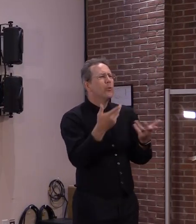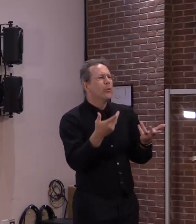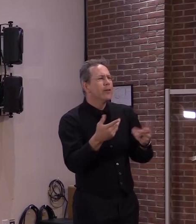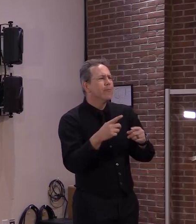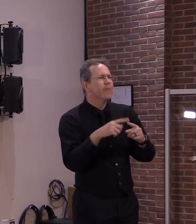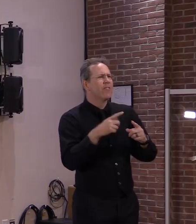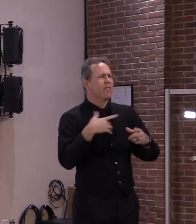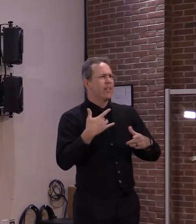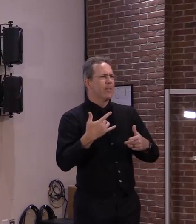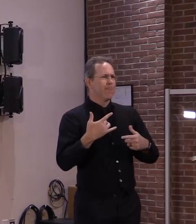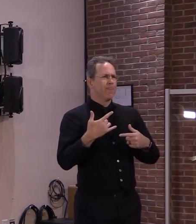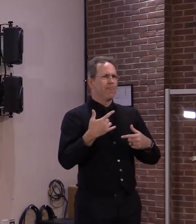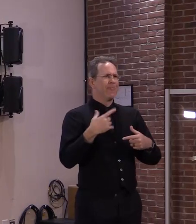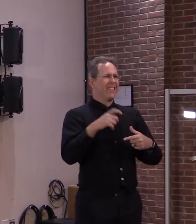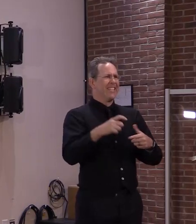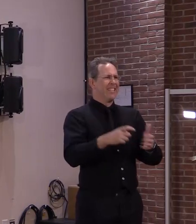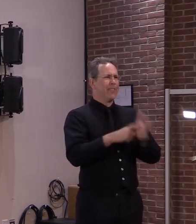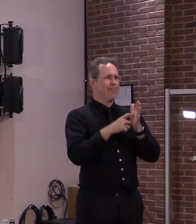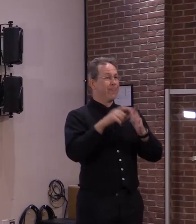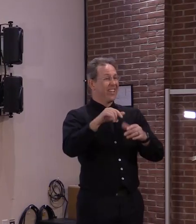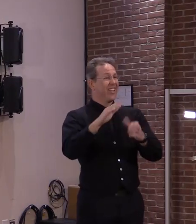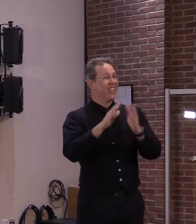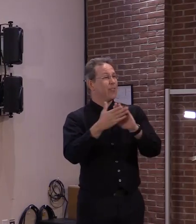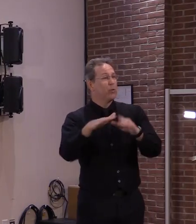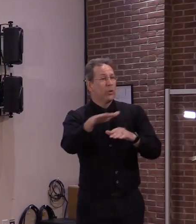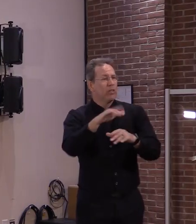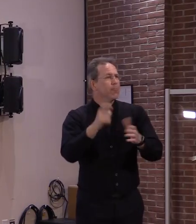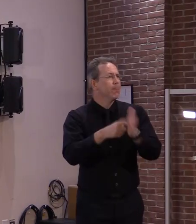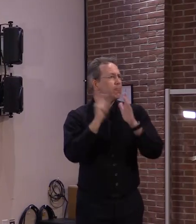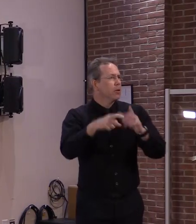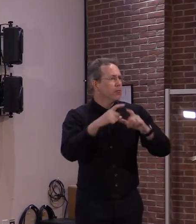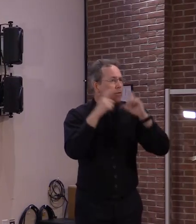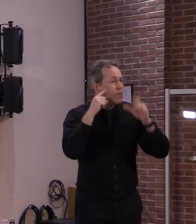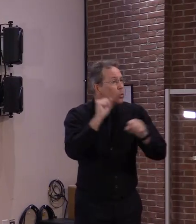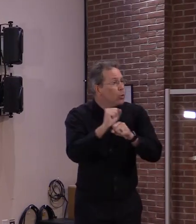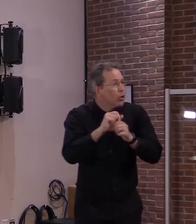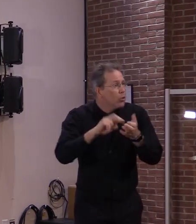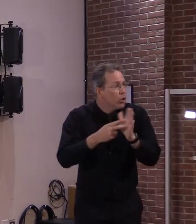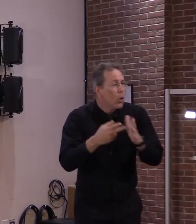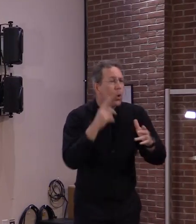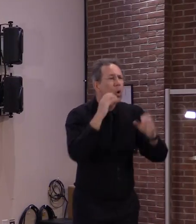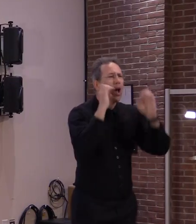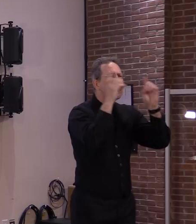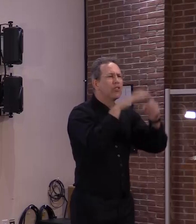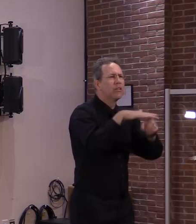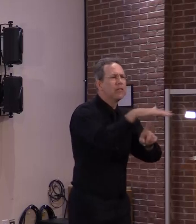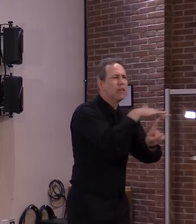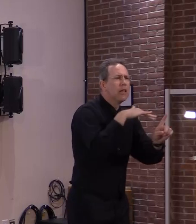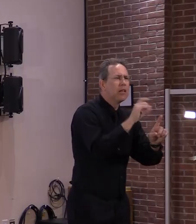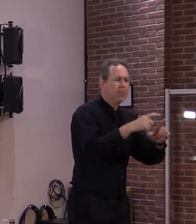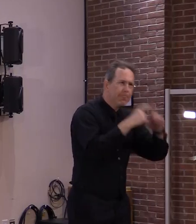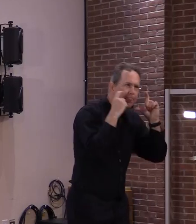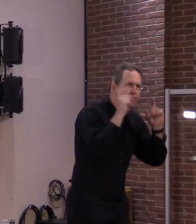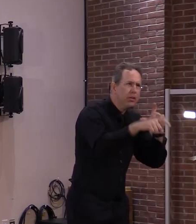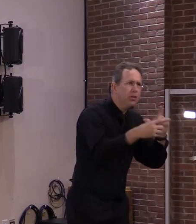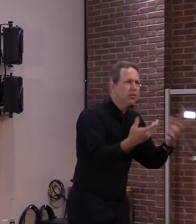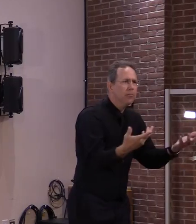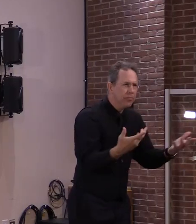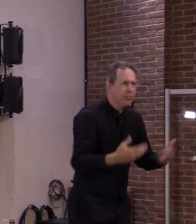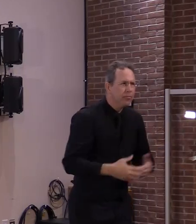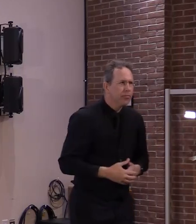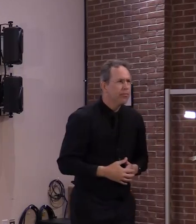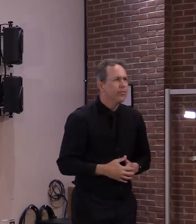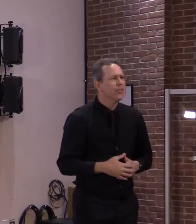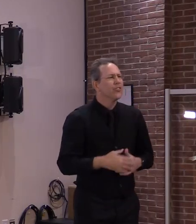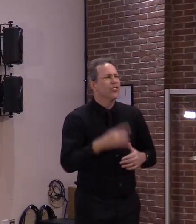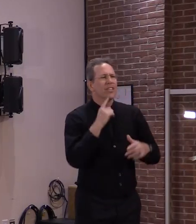vaccine for their work site or for their educational site, like a college or a university, might matter as well. So